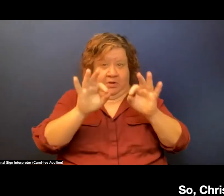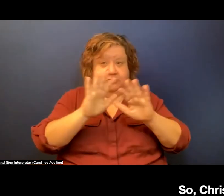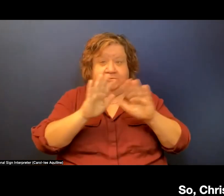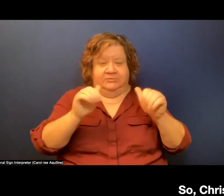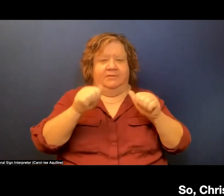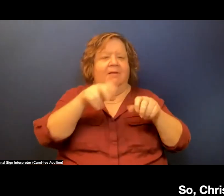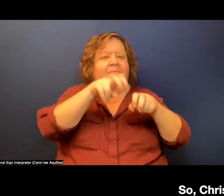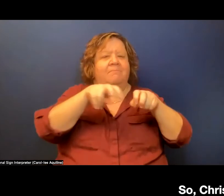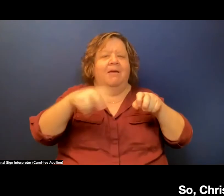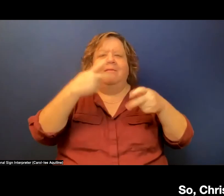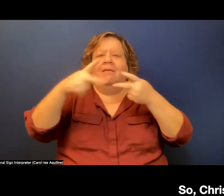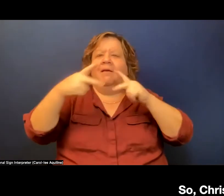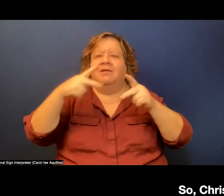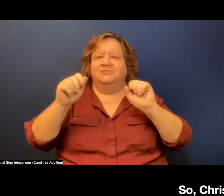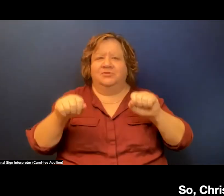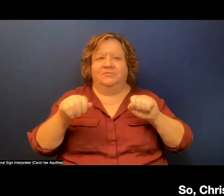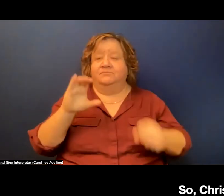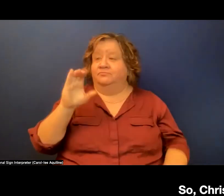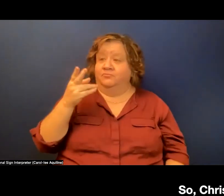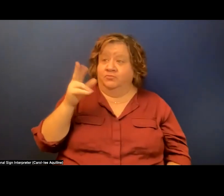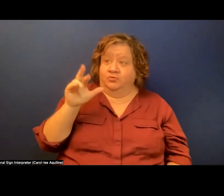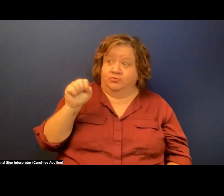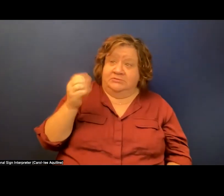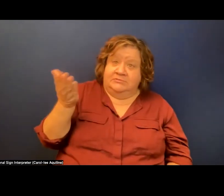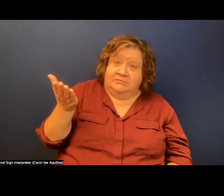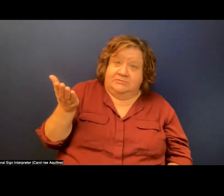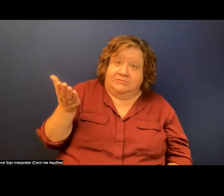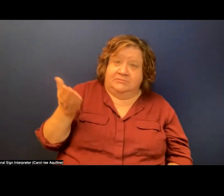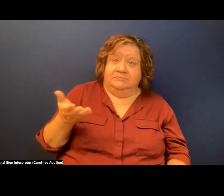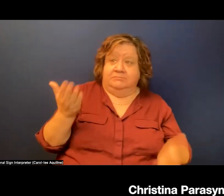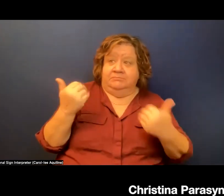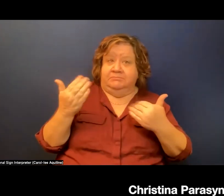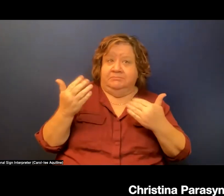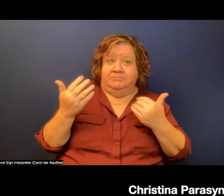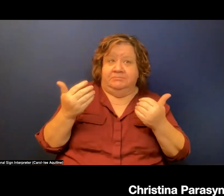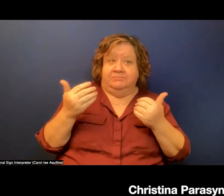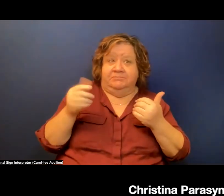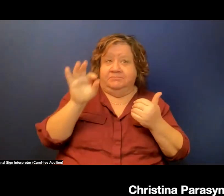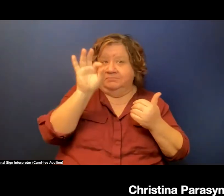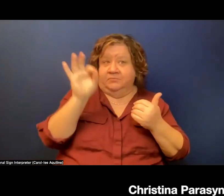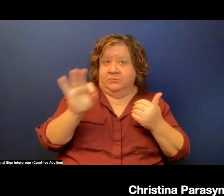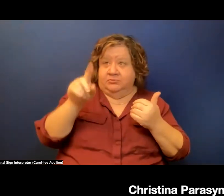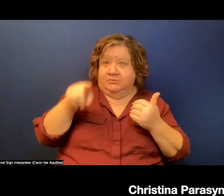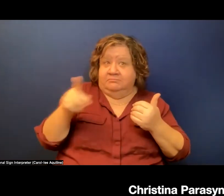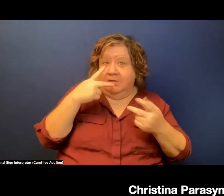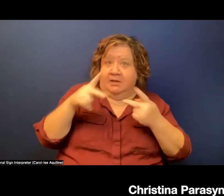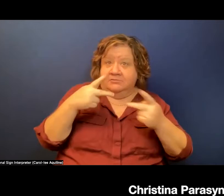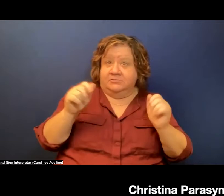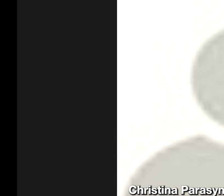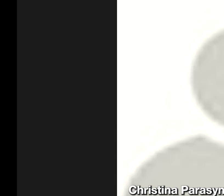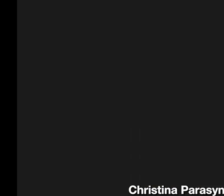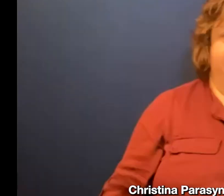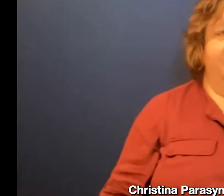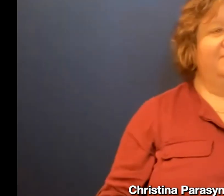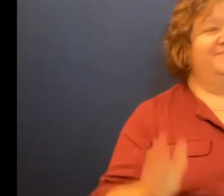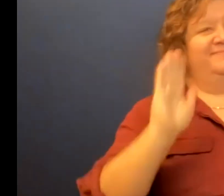Chris, please help us with the questions in the chat box. Thank you, Katia. This is Christina Parrotson, Technical Assistance